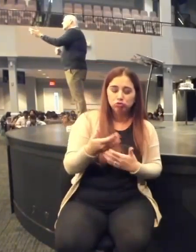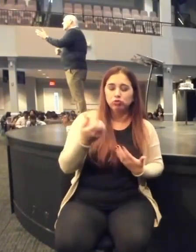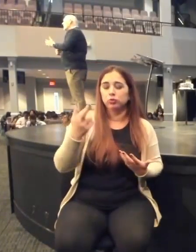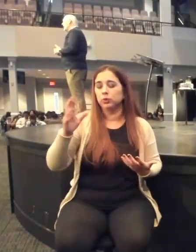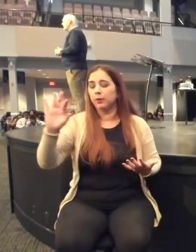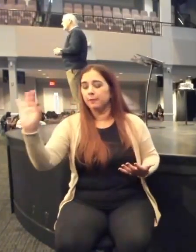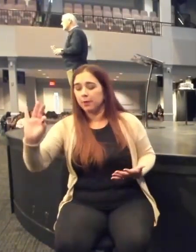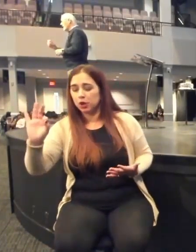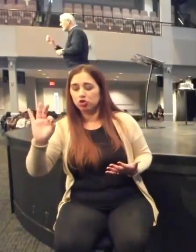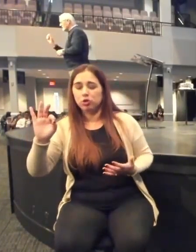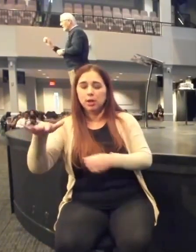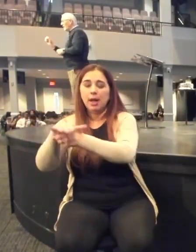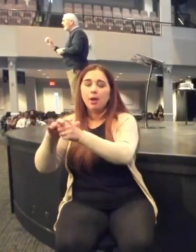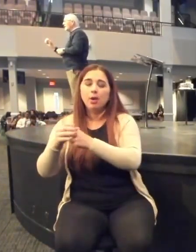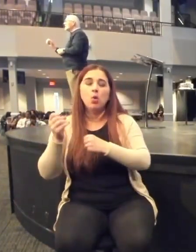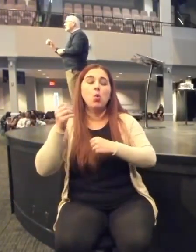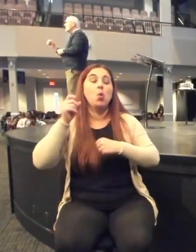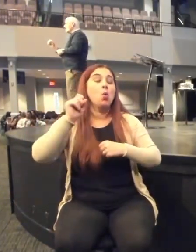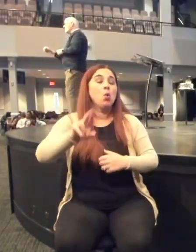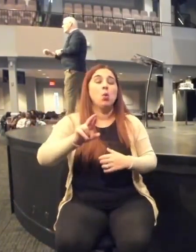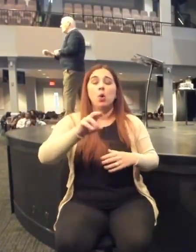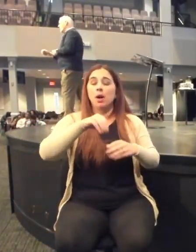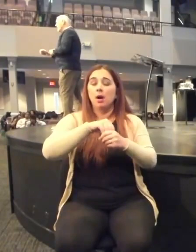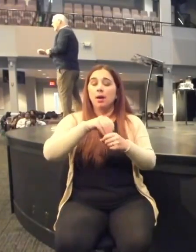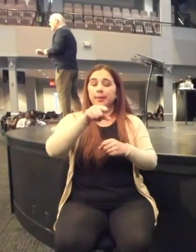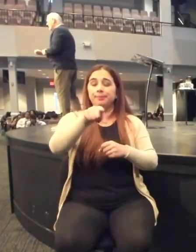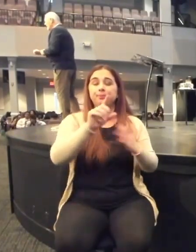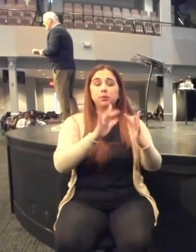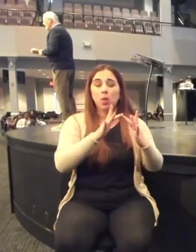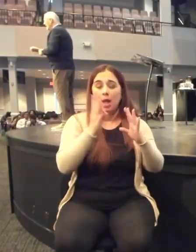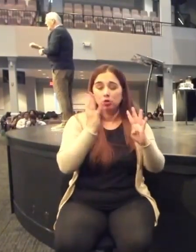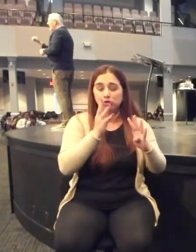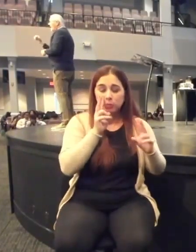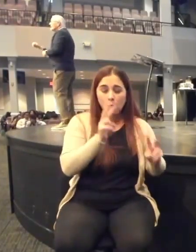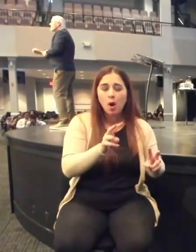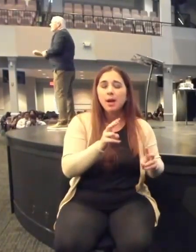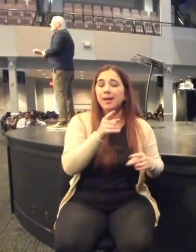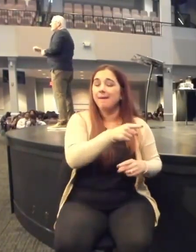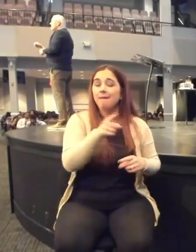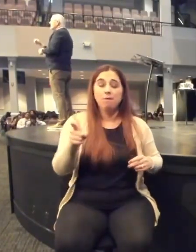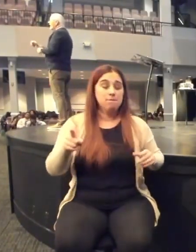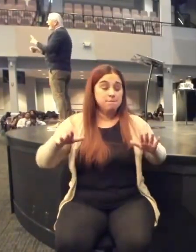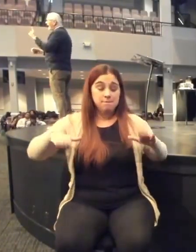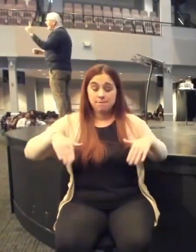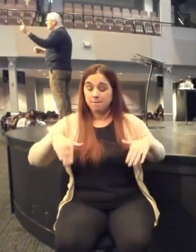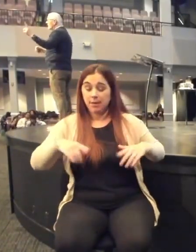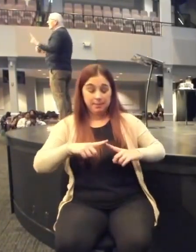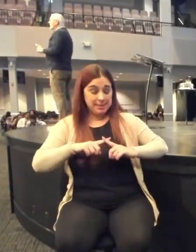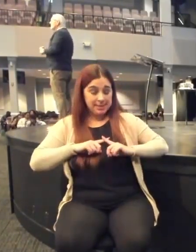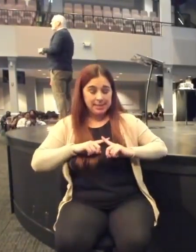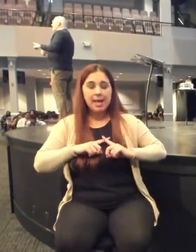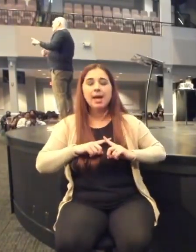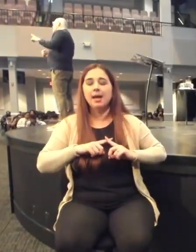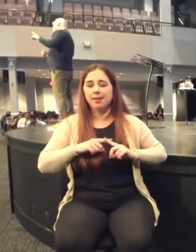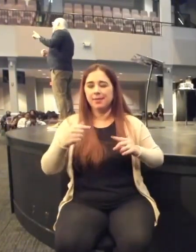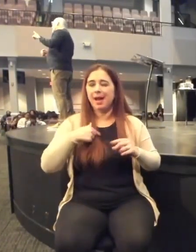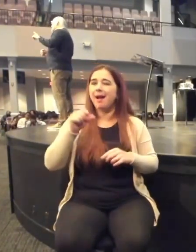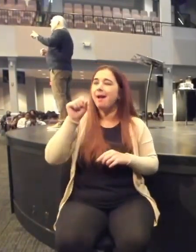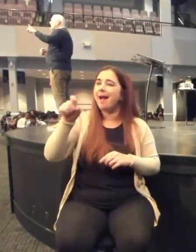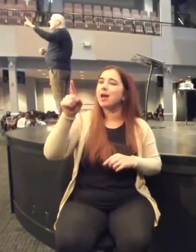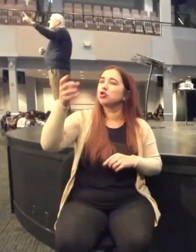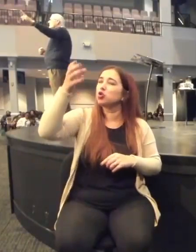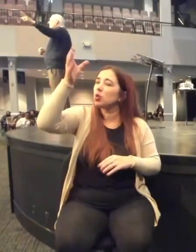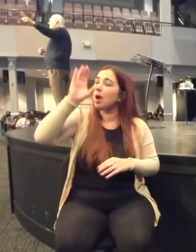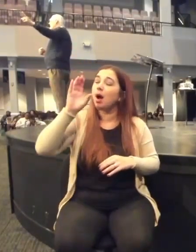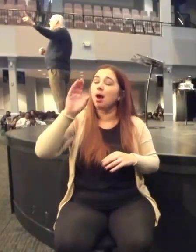that's watching online that has not settled that issue with you. God, I ask you that just like I experienced that